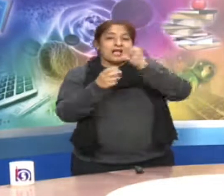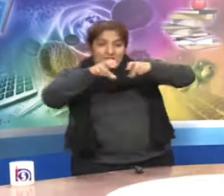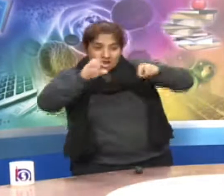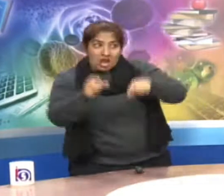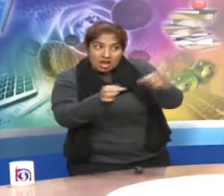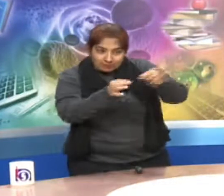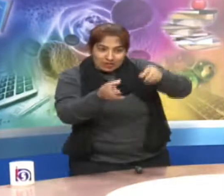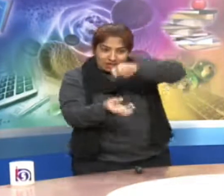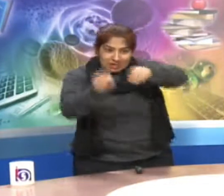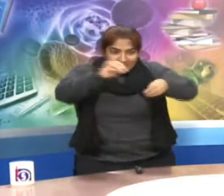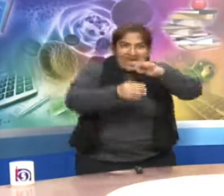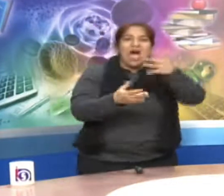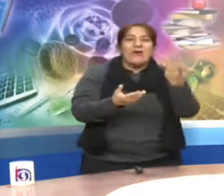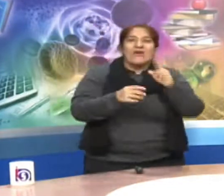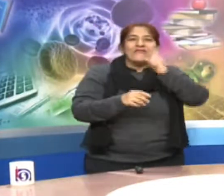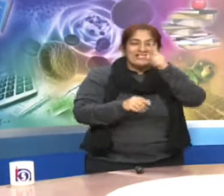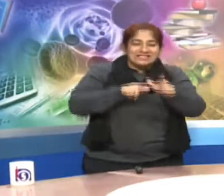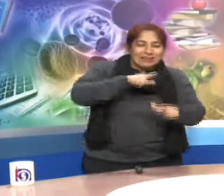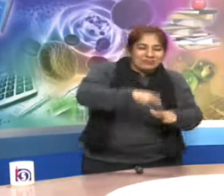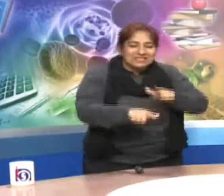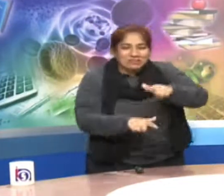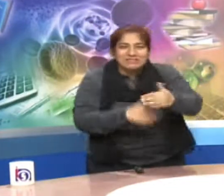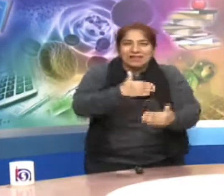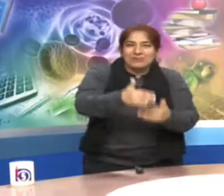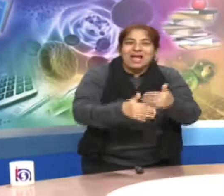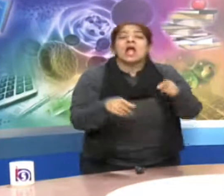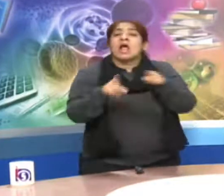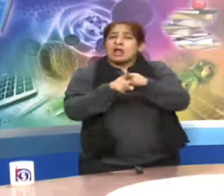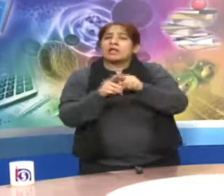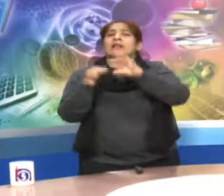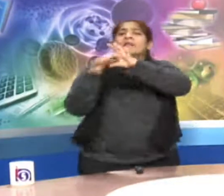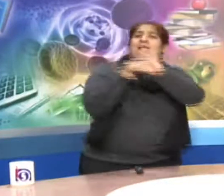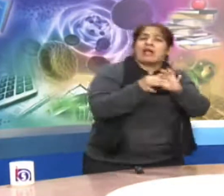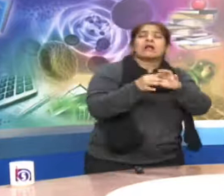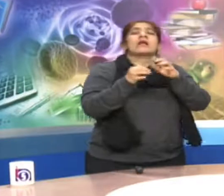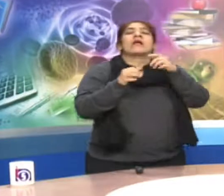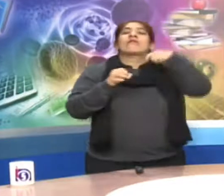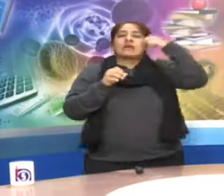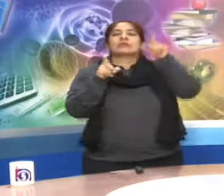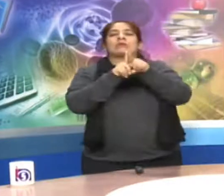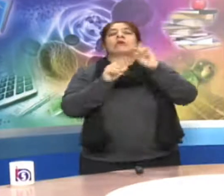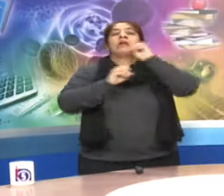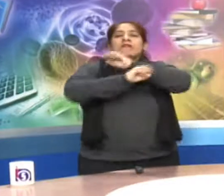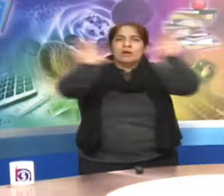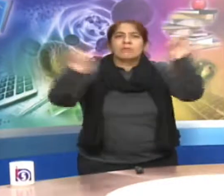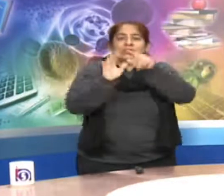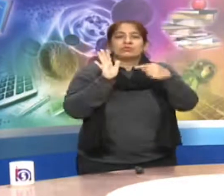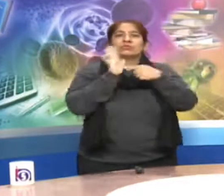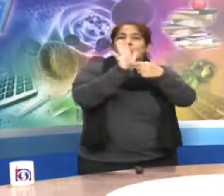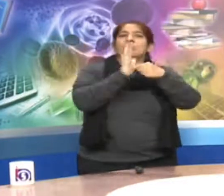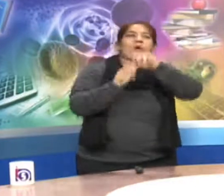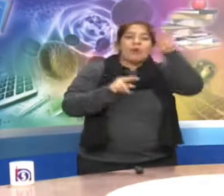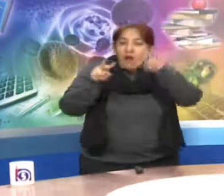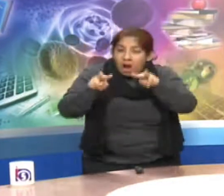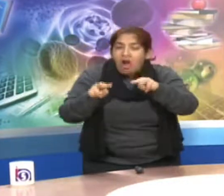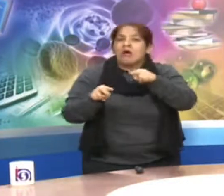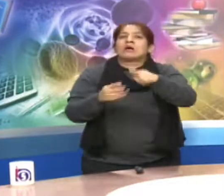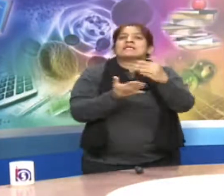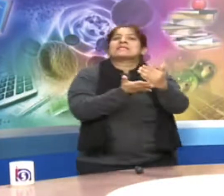about different recipes. There are a lot of food bloggers and so much going on. So there should be films about food